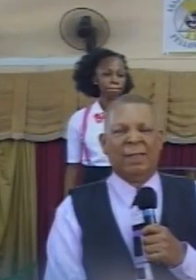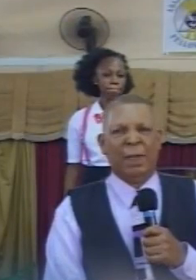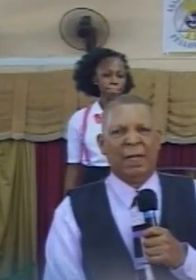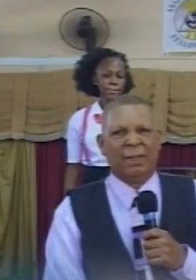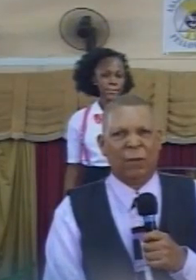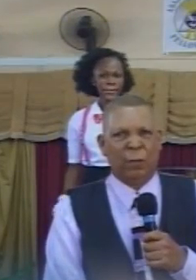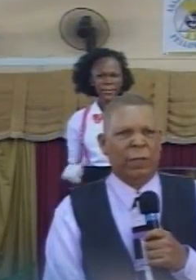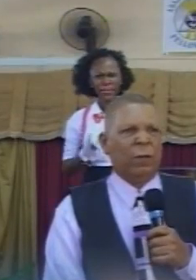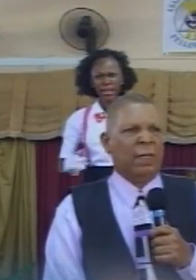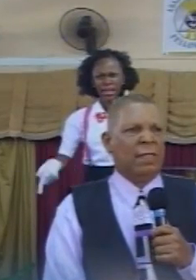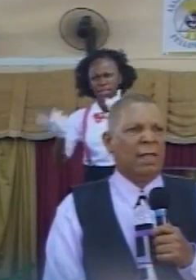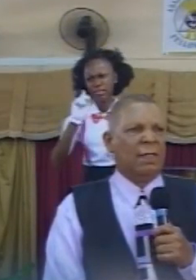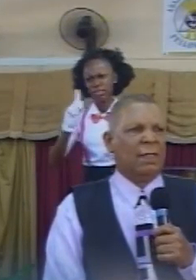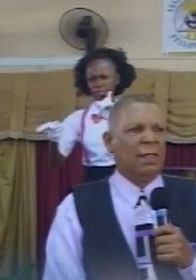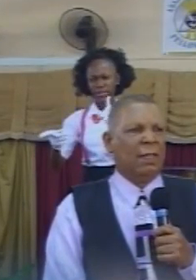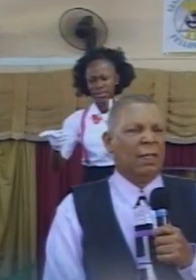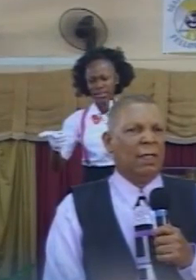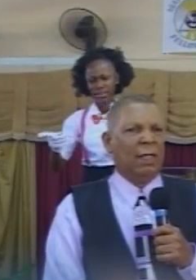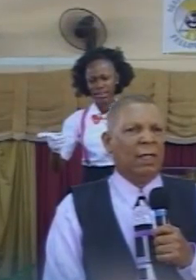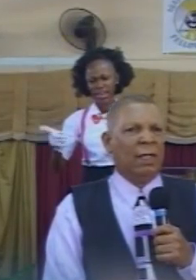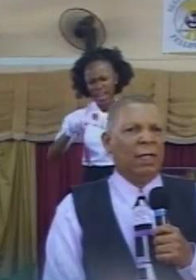I speak a certain way to you these days